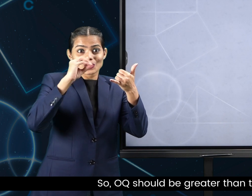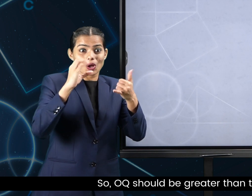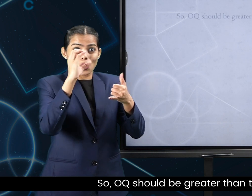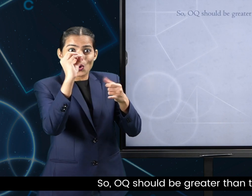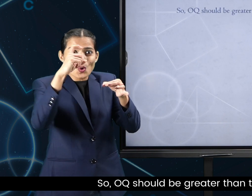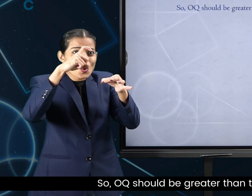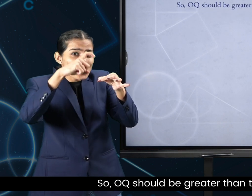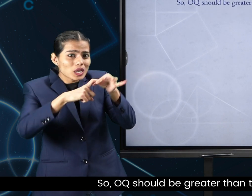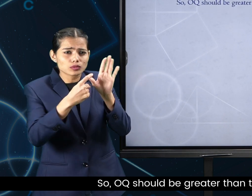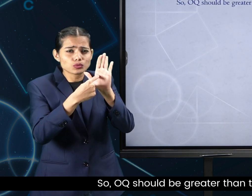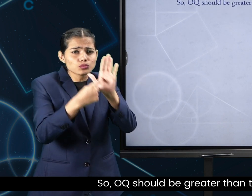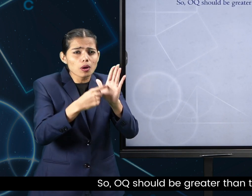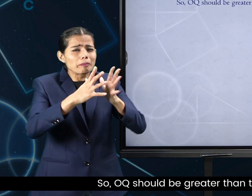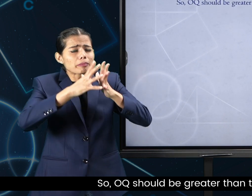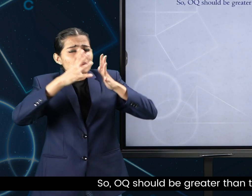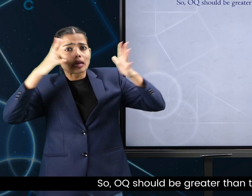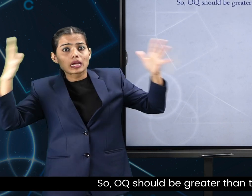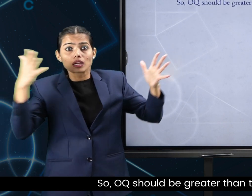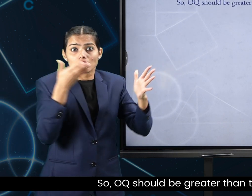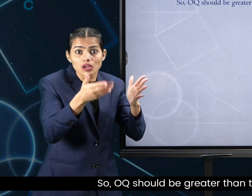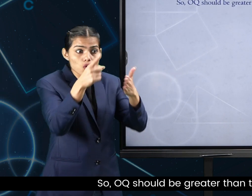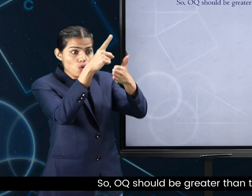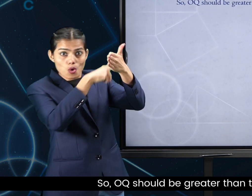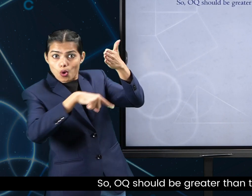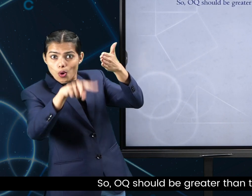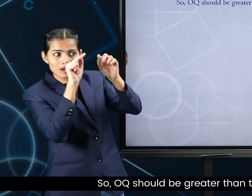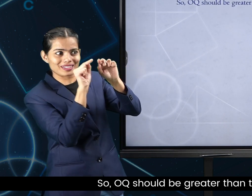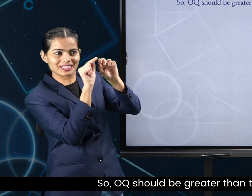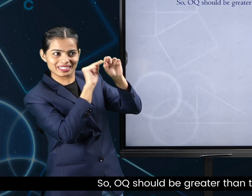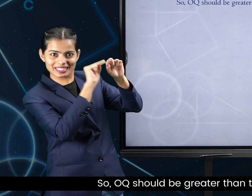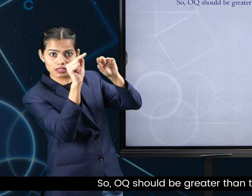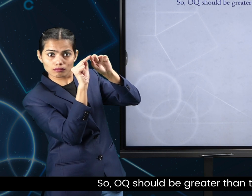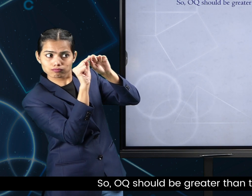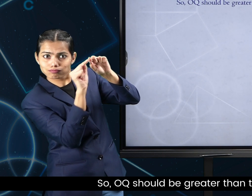So, OQ should be greater than the radius of the circle OP.